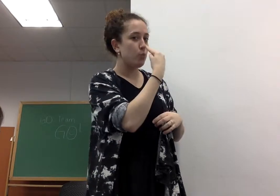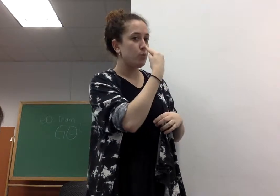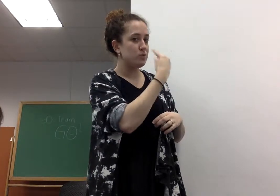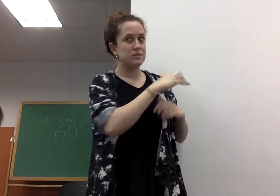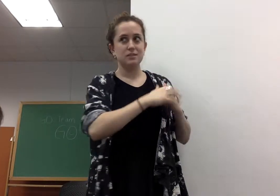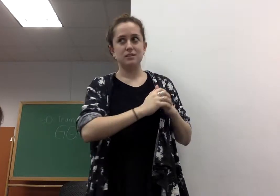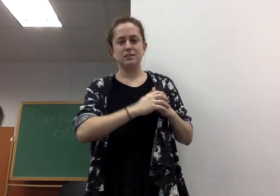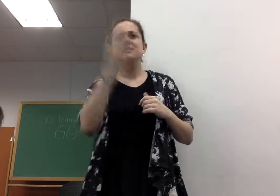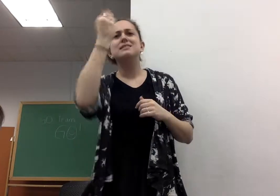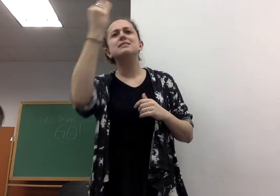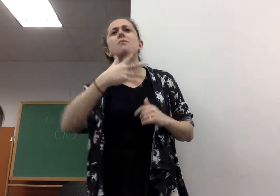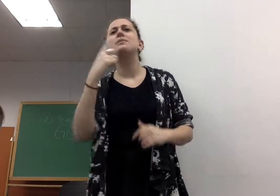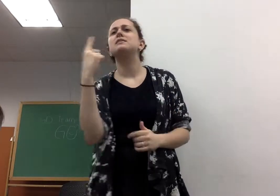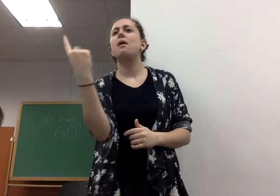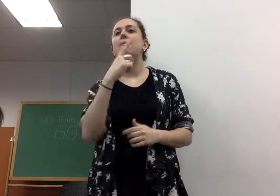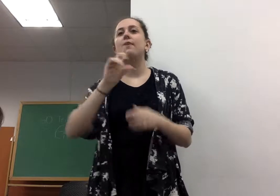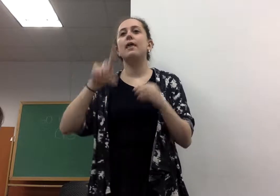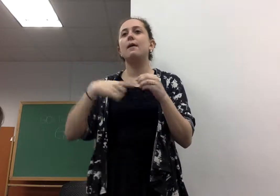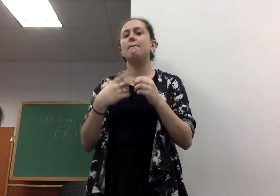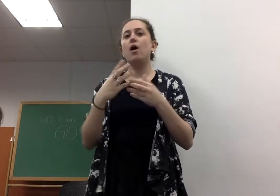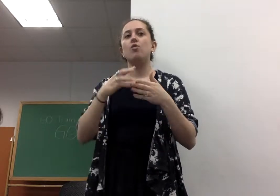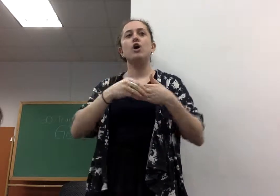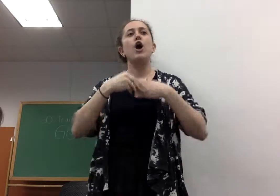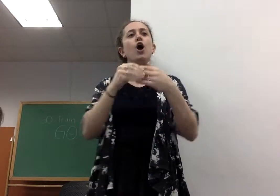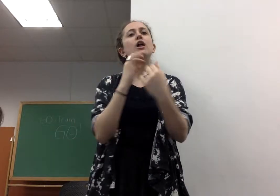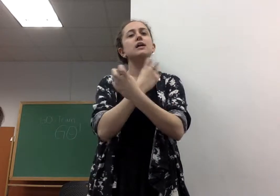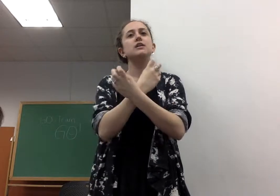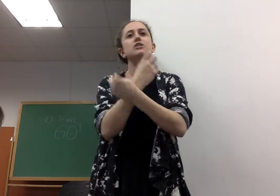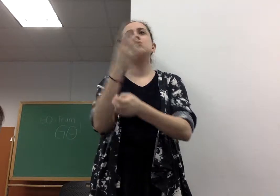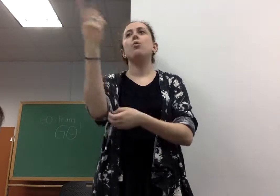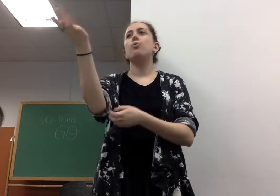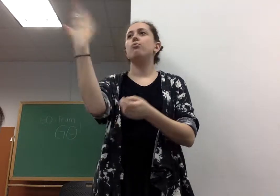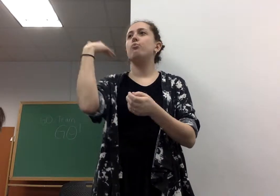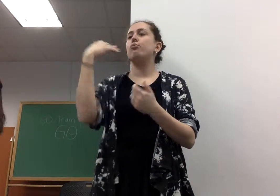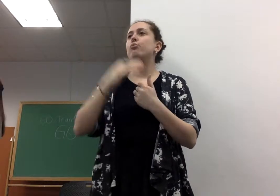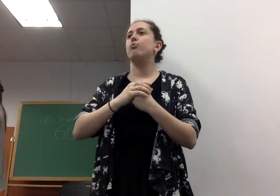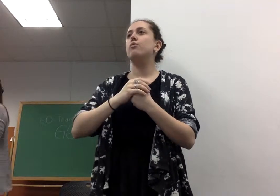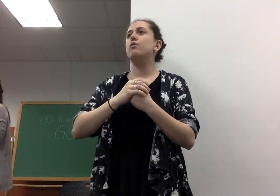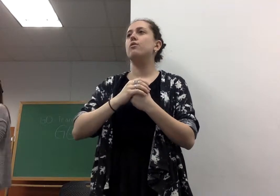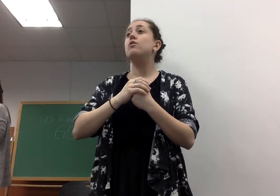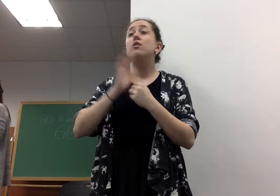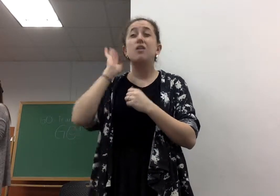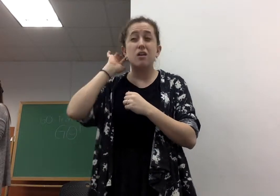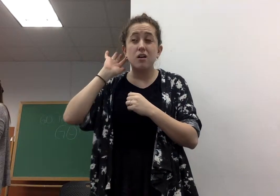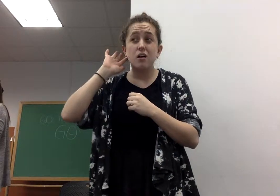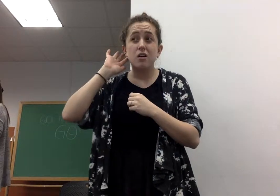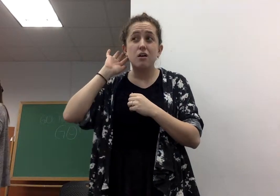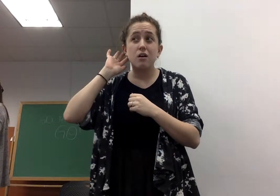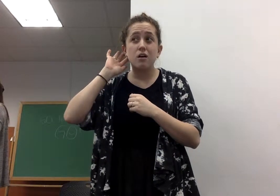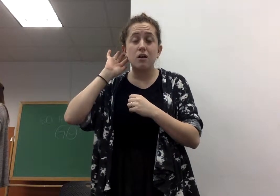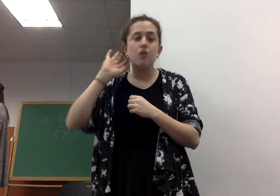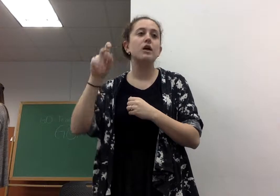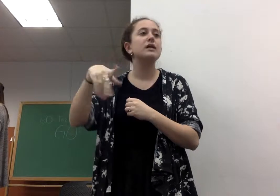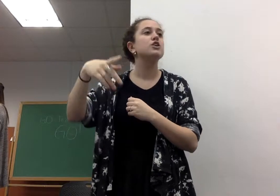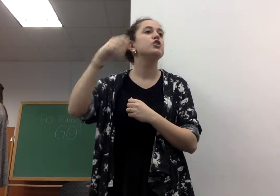me something about cartilage. What do you know about cartilage now? Go. Okay, it's fine. Okay, she said it's bendable. Anything I've